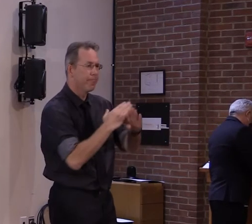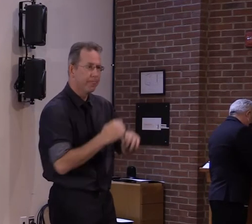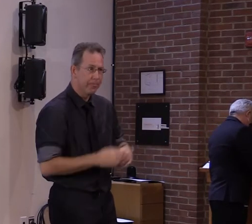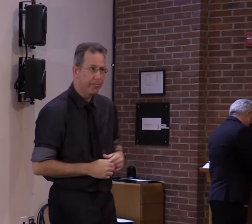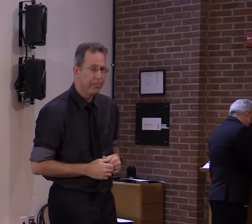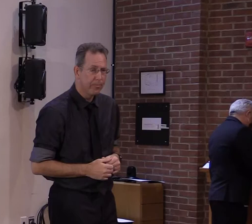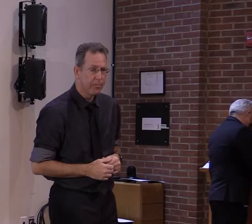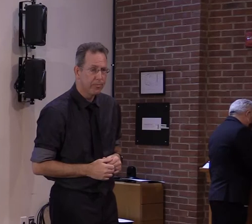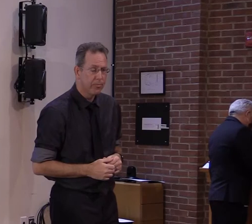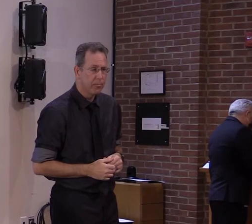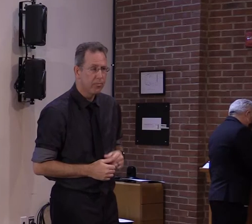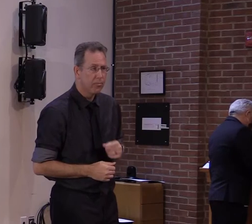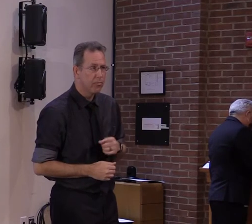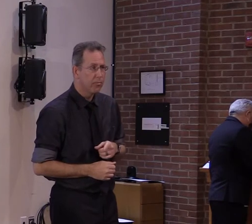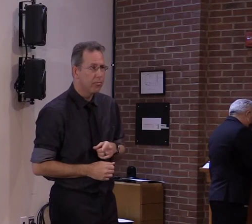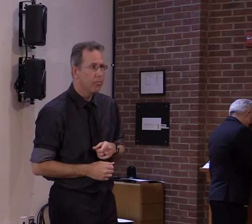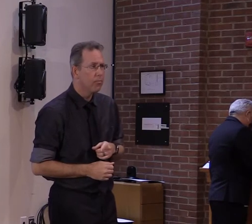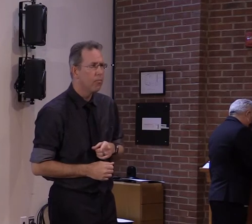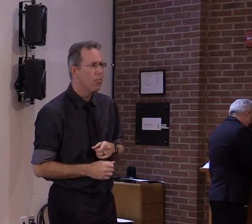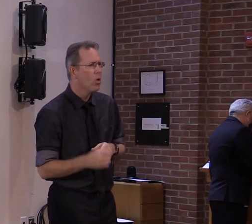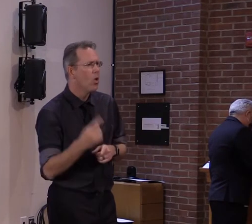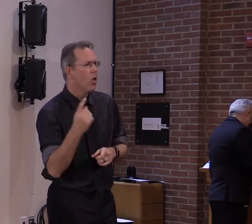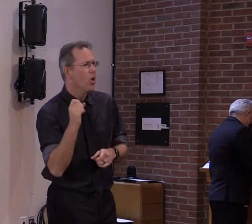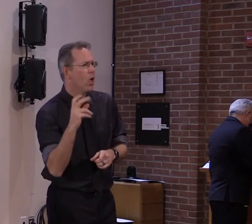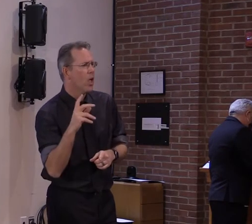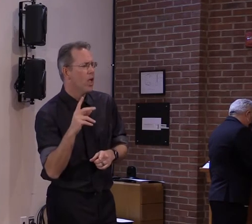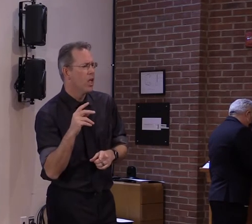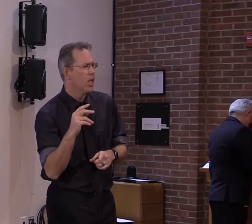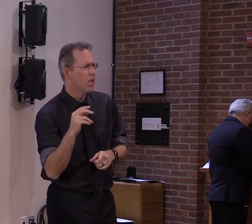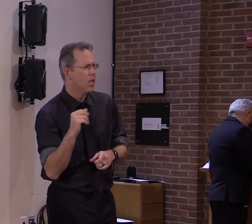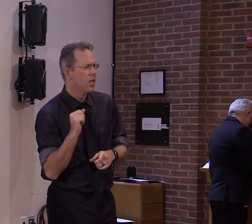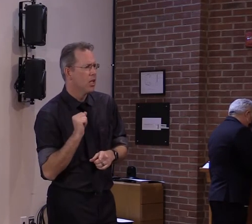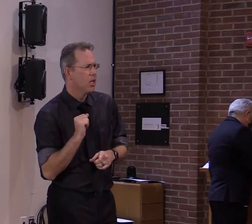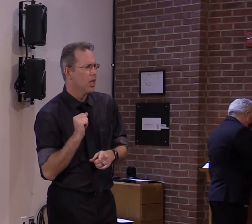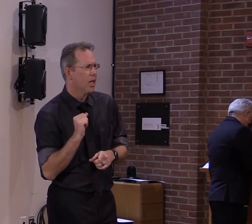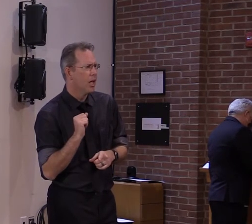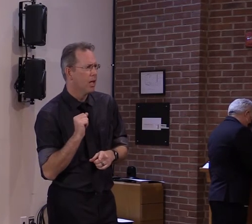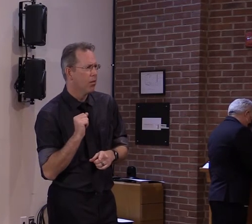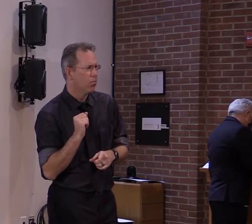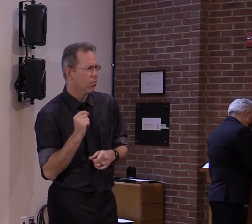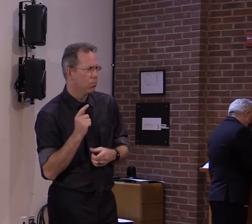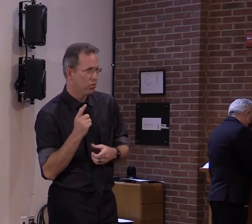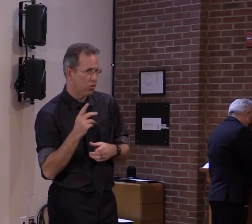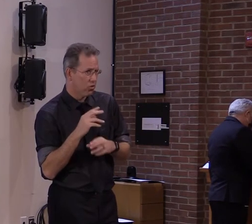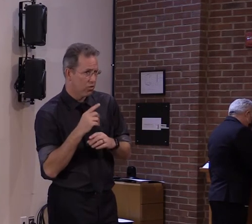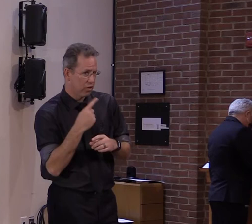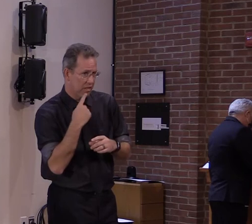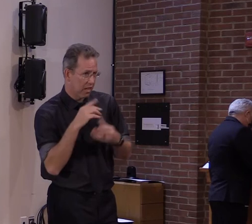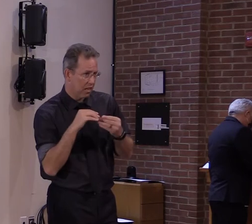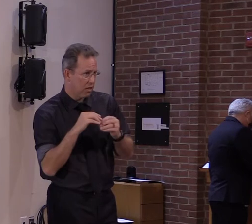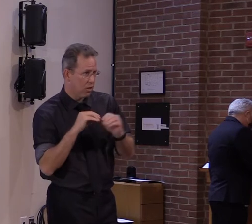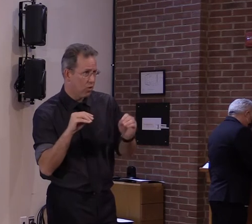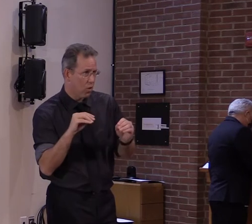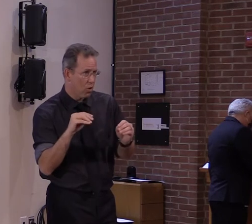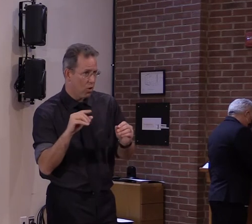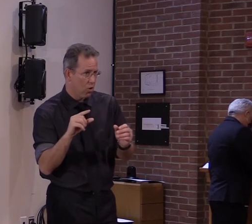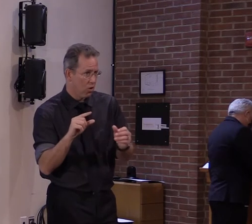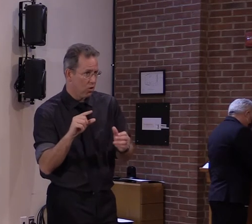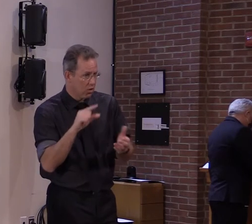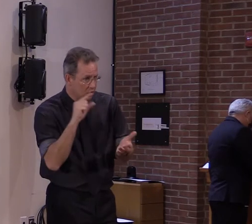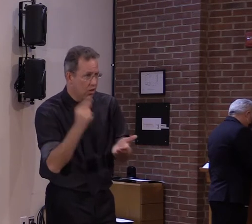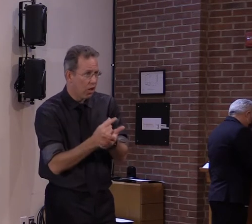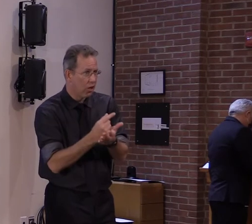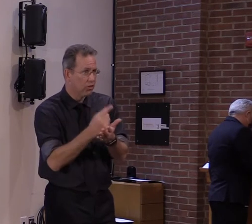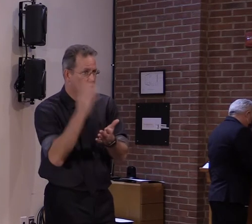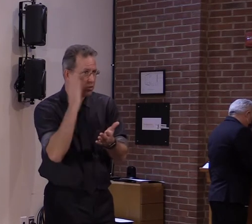Okay, but it would not be dispositive. In other words, it would not guarantee you that you just wouldn't get the virus. Otherwise, the number of the